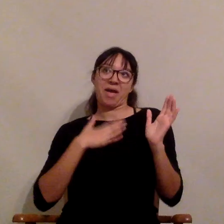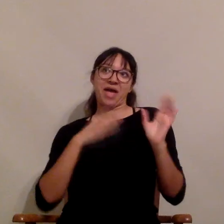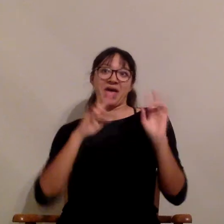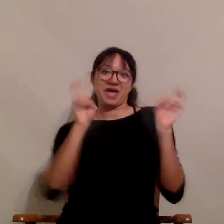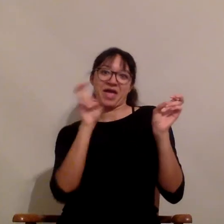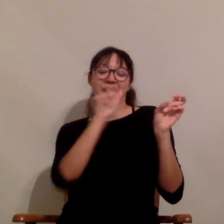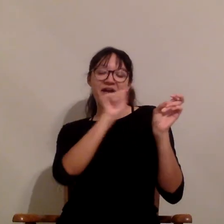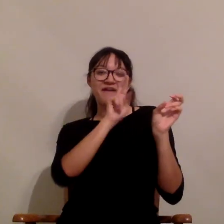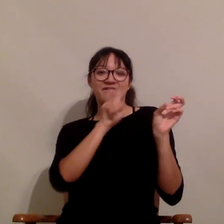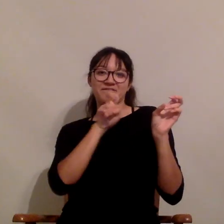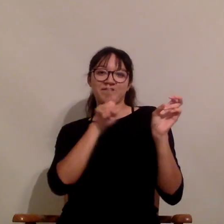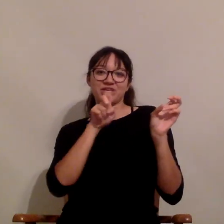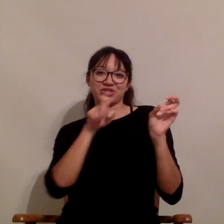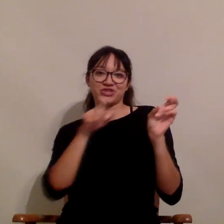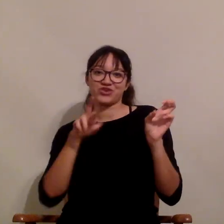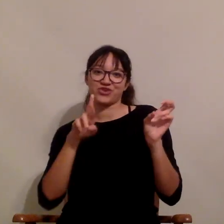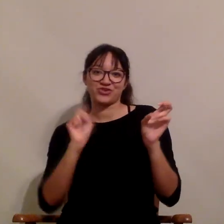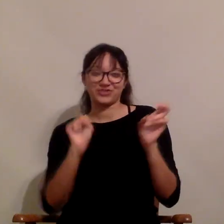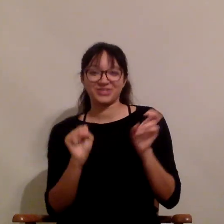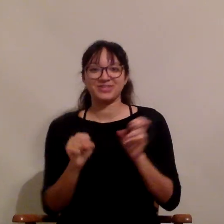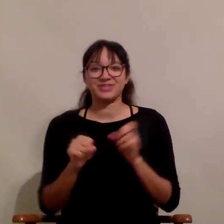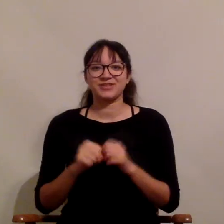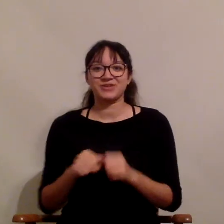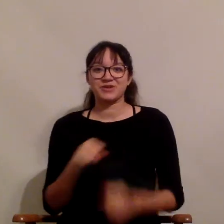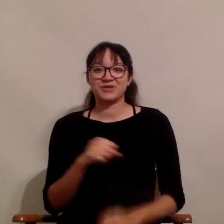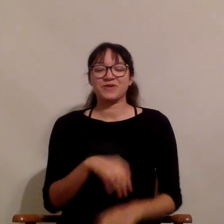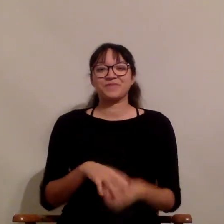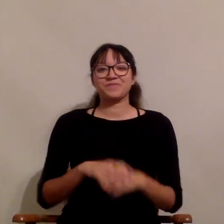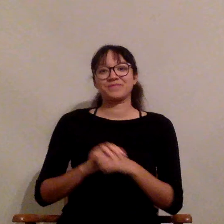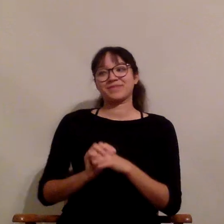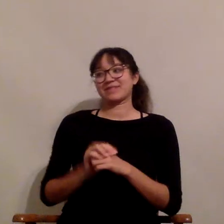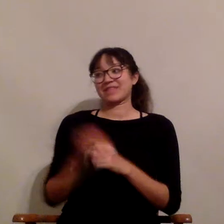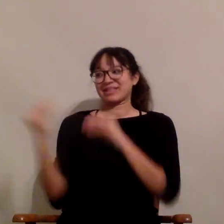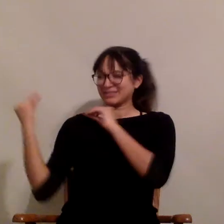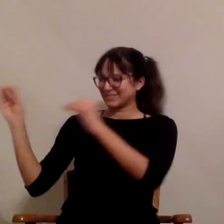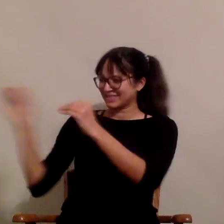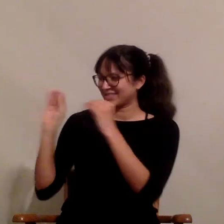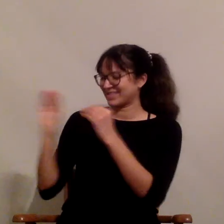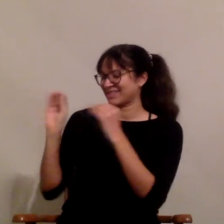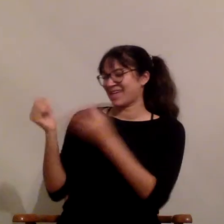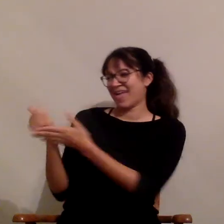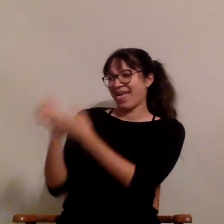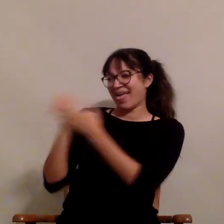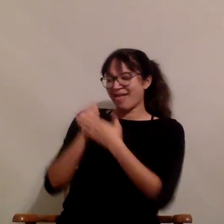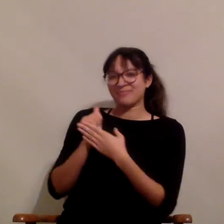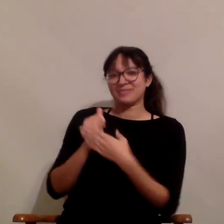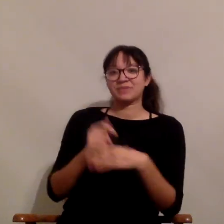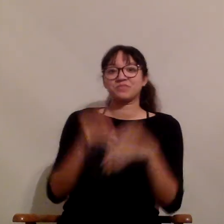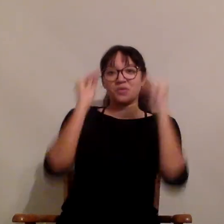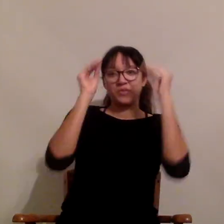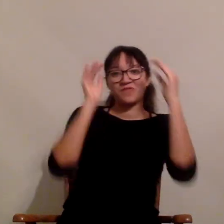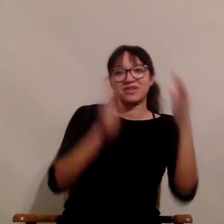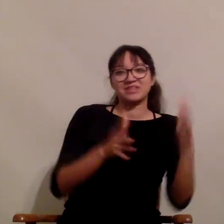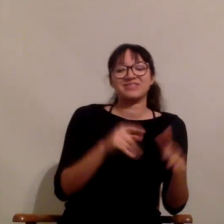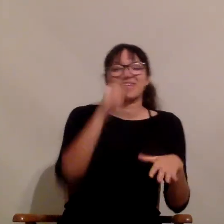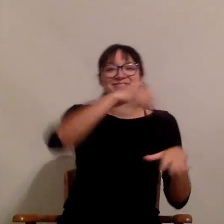and always made sure I stayed on track. The professors, my Yodas and my Obi-Wan Kenobis, who